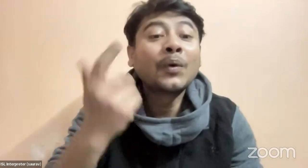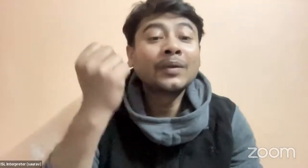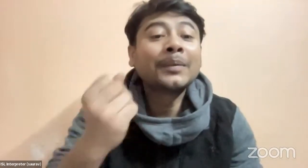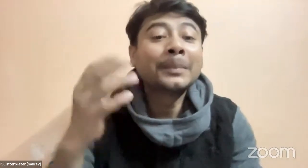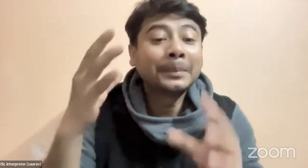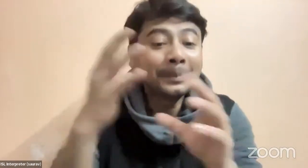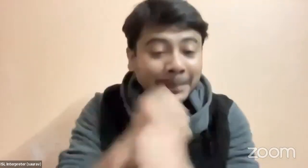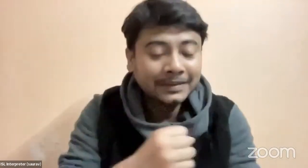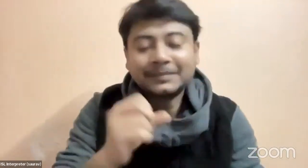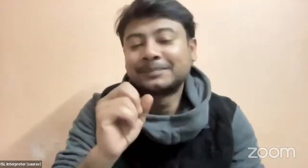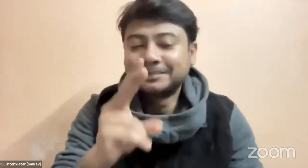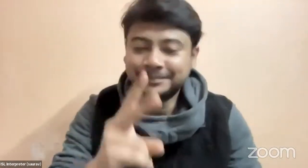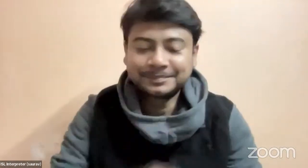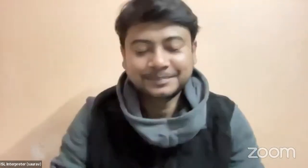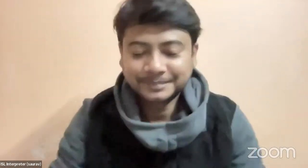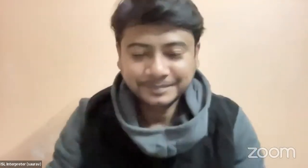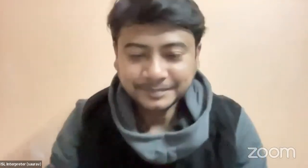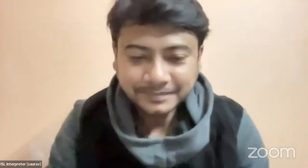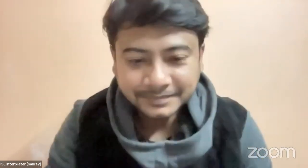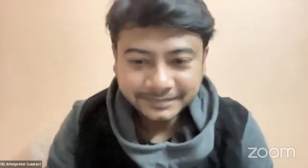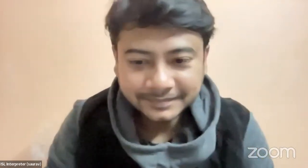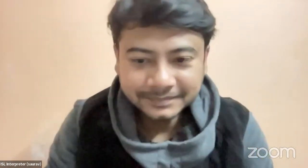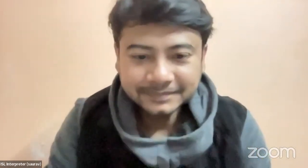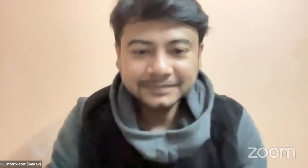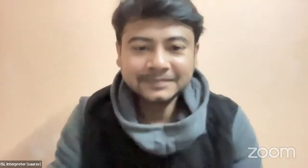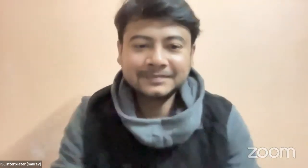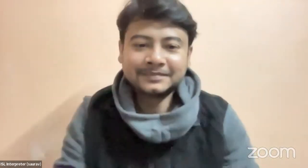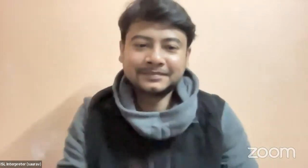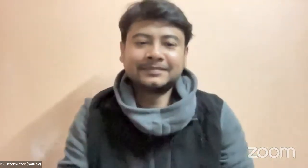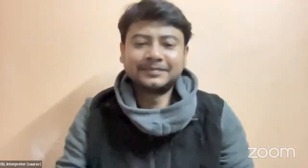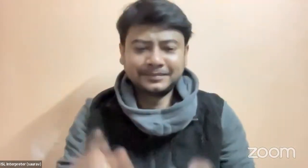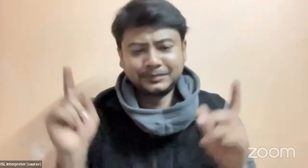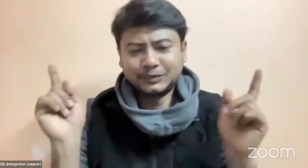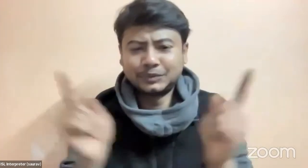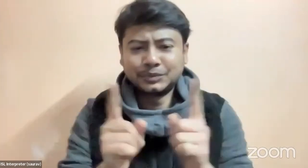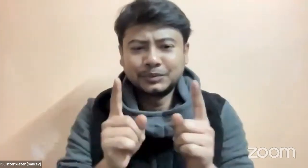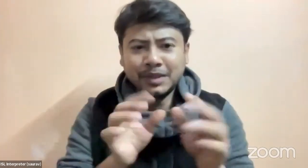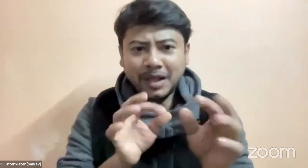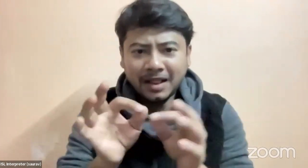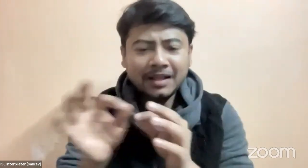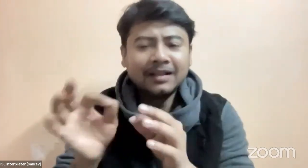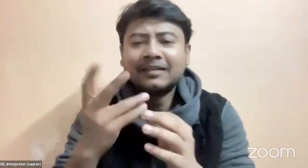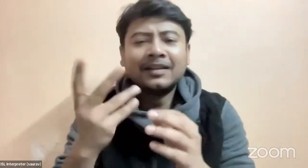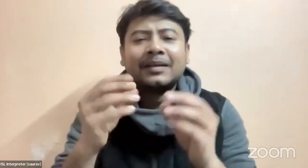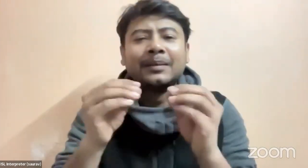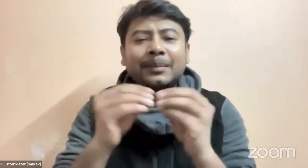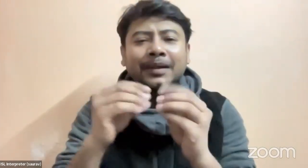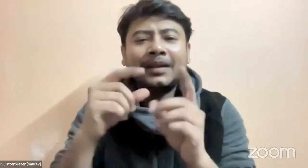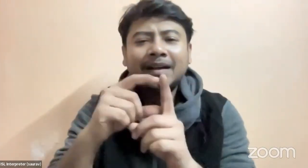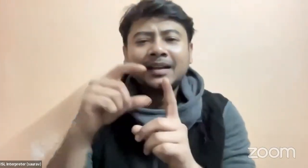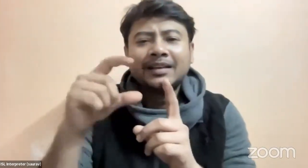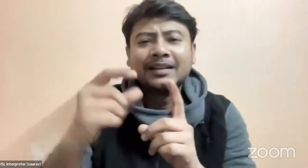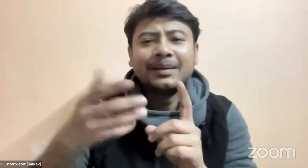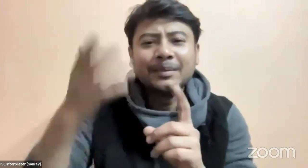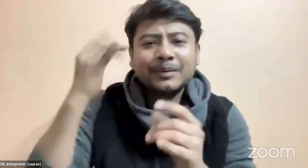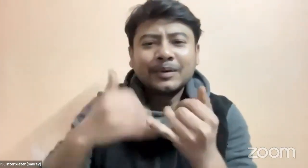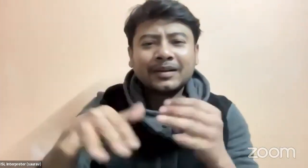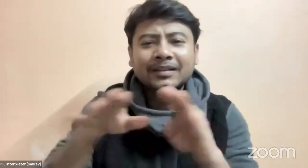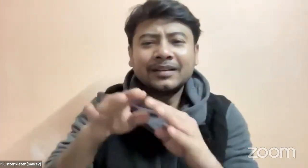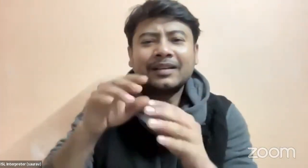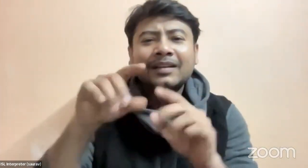problem. So I'll not be explaining the whole story. Please go to our BDC YouTube channel